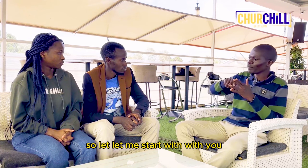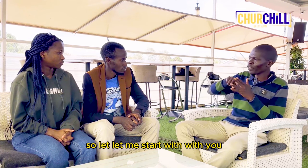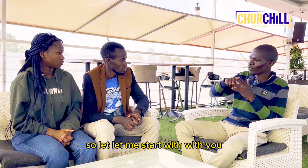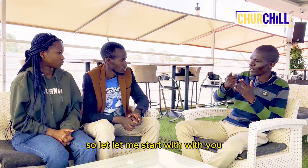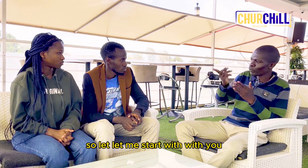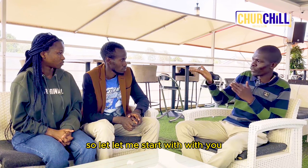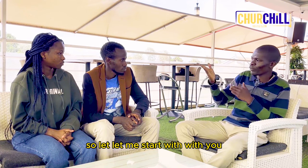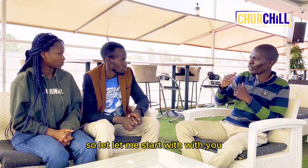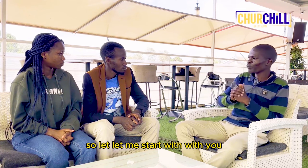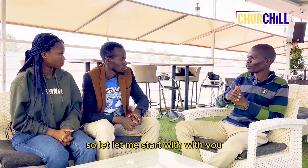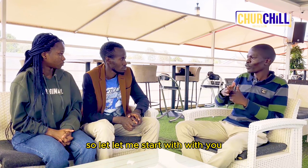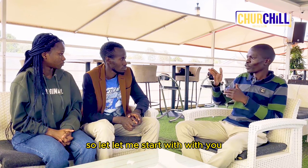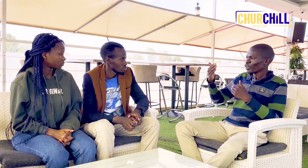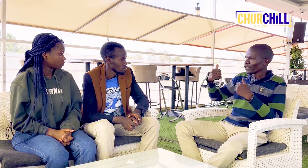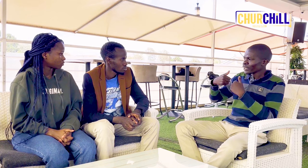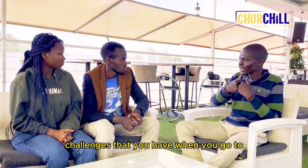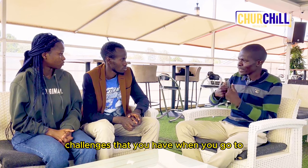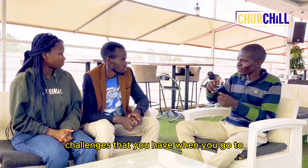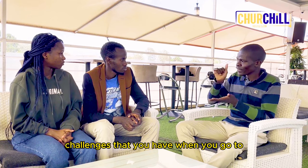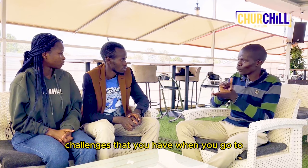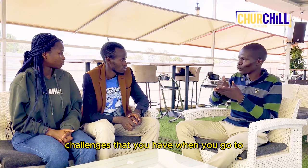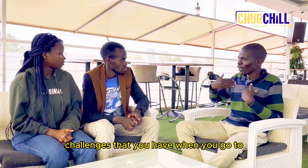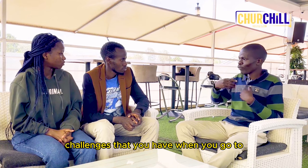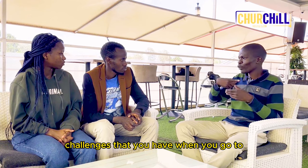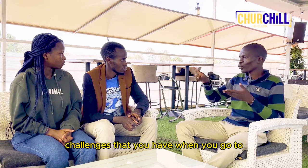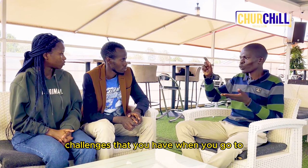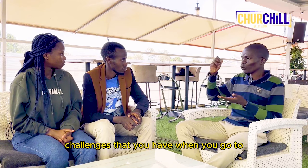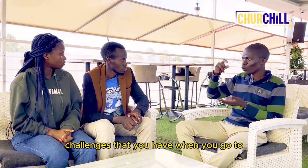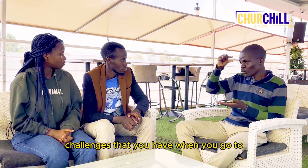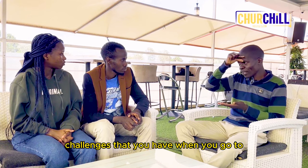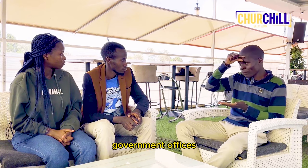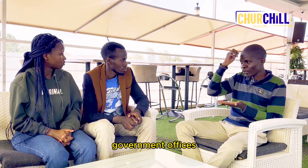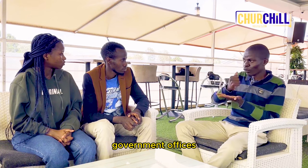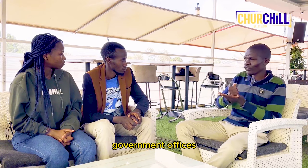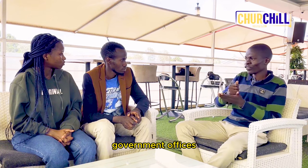let me start with him. Challenges that you have when you go to government offices.